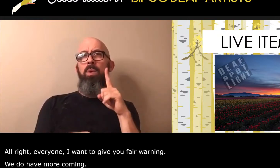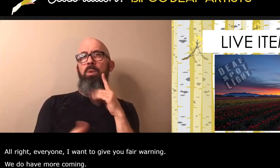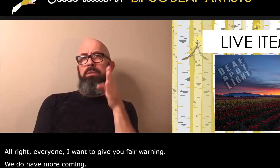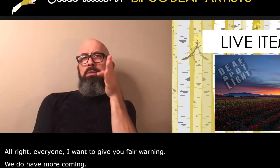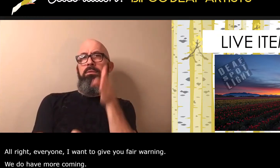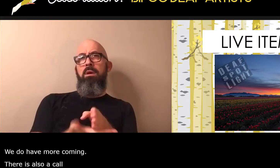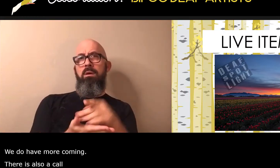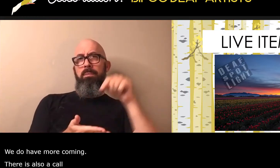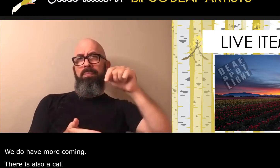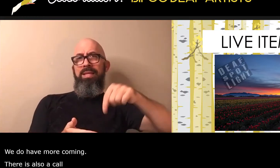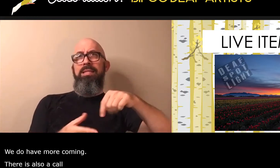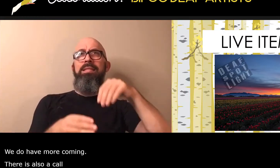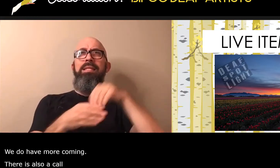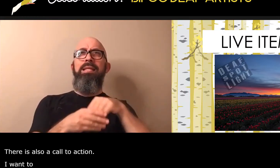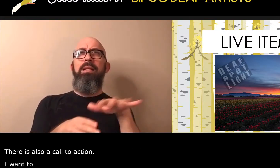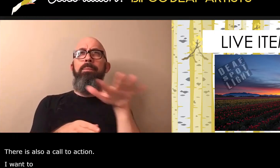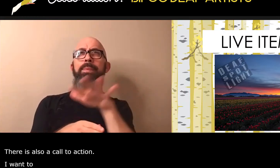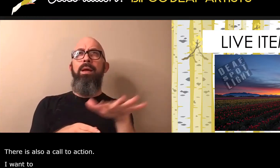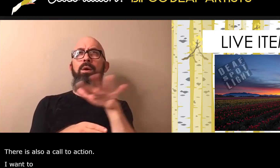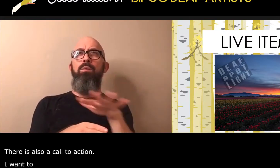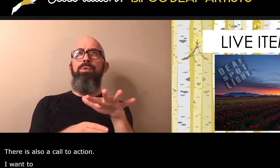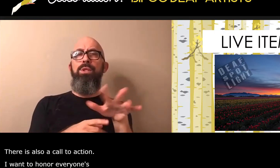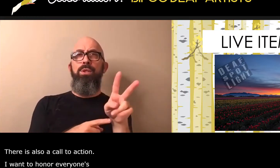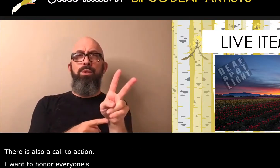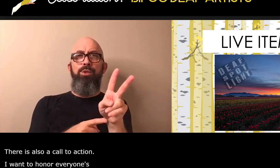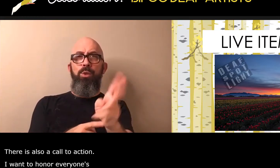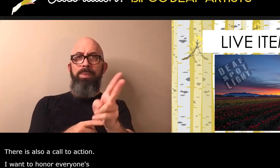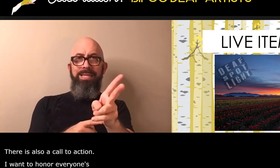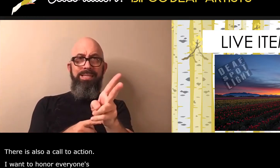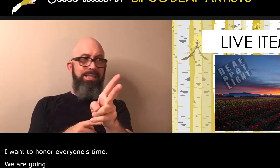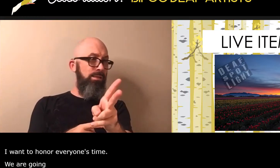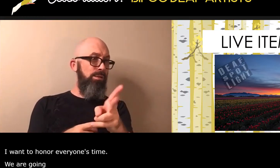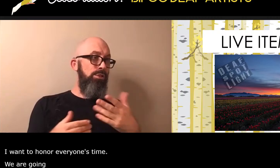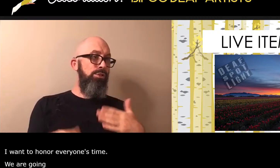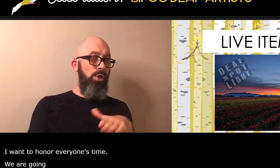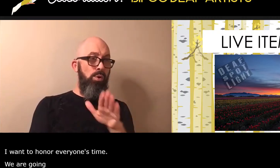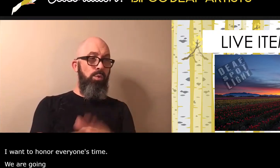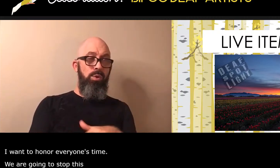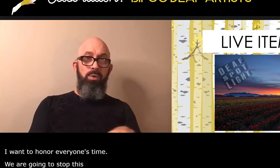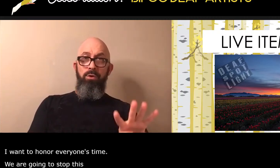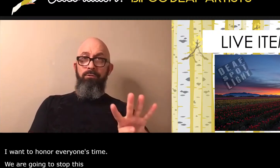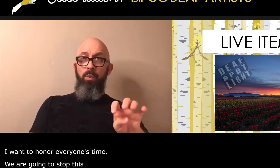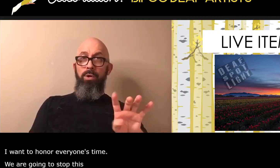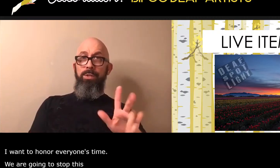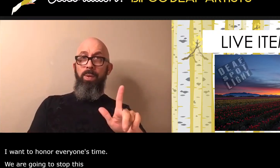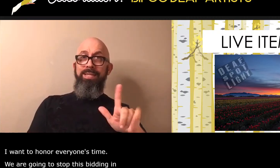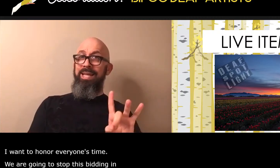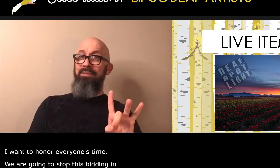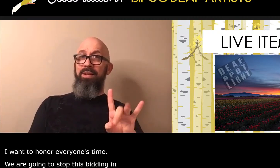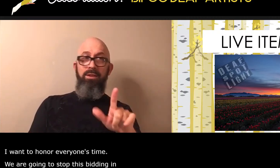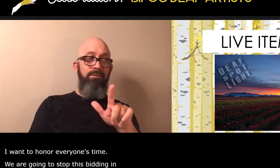I want to honor everyone's time. We are going to stop this bidding in 2 minutes.